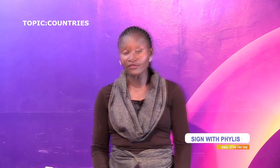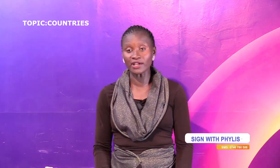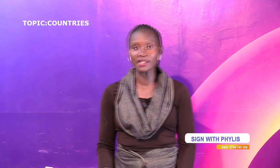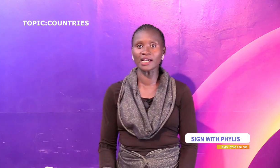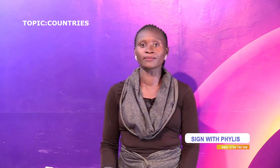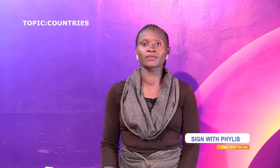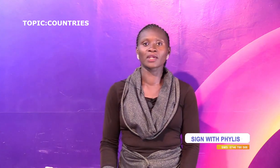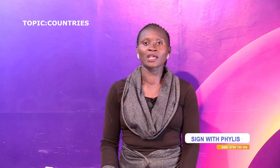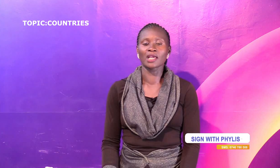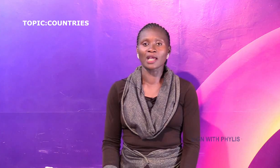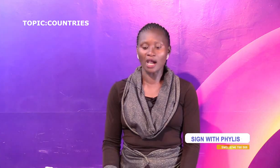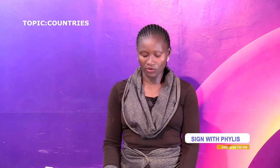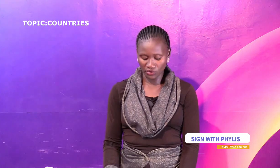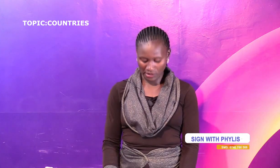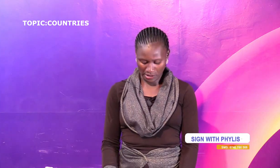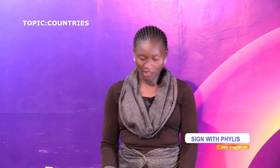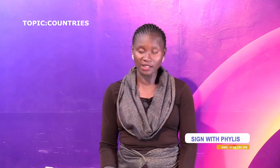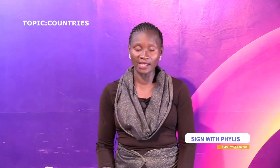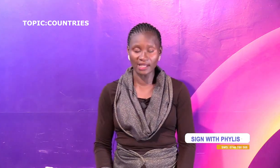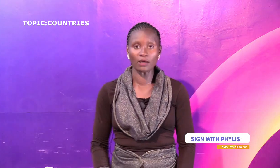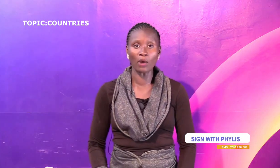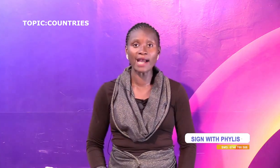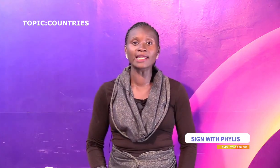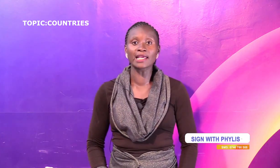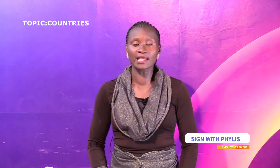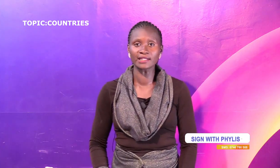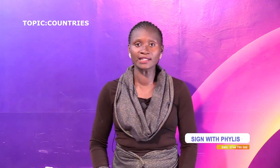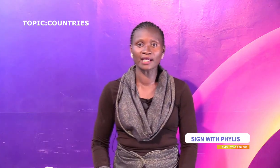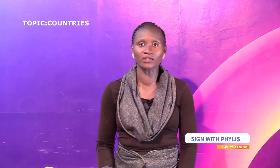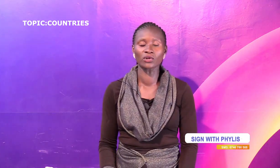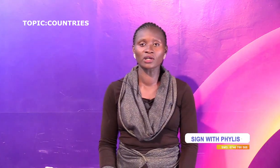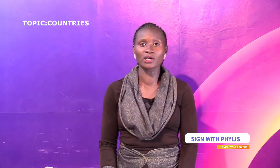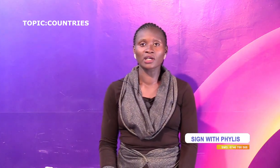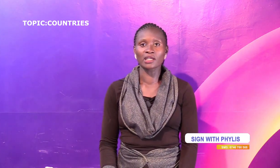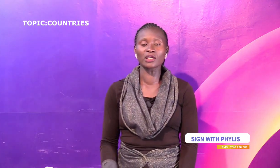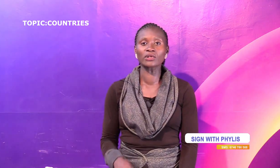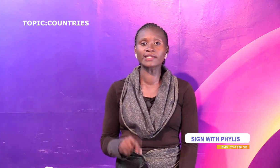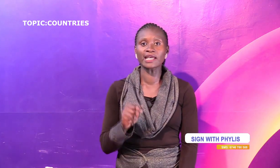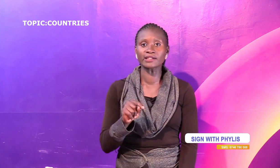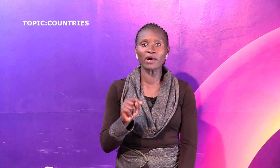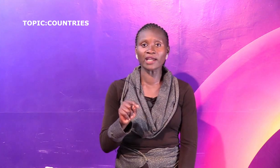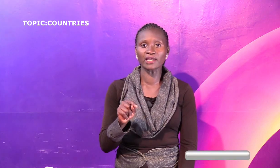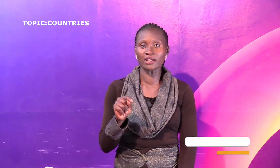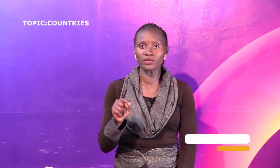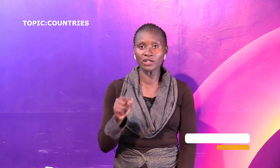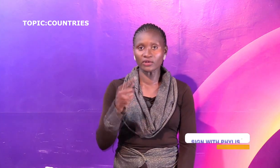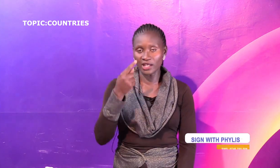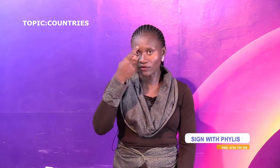India. How do we sign the word India? So they use that mark they are using on their forehead